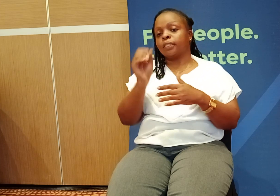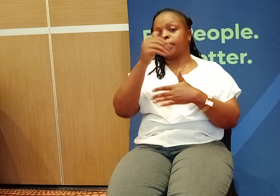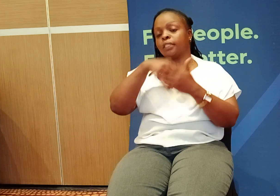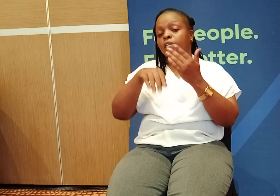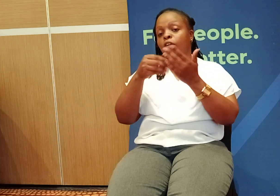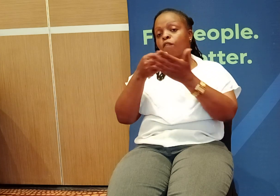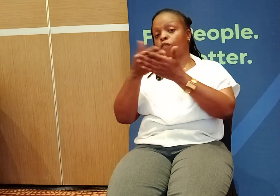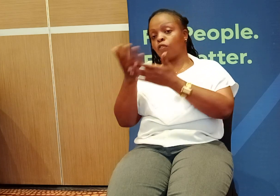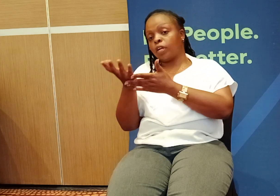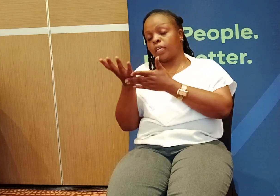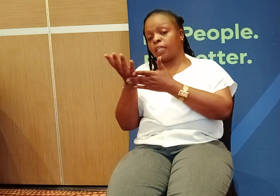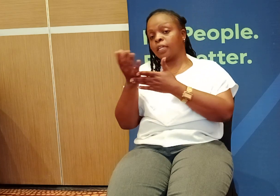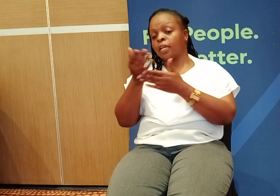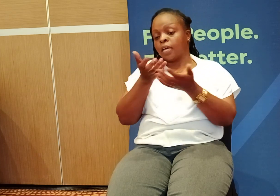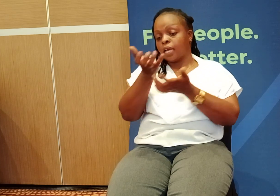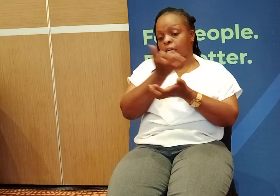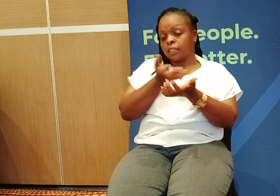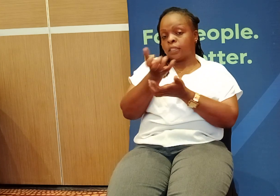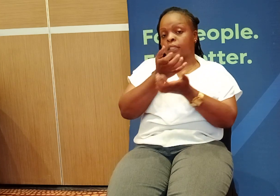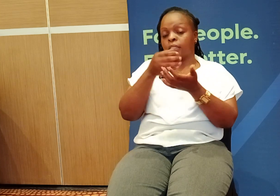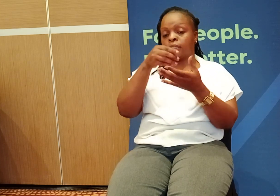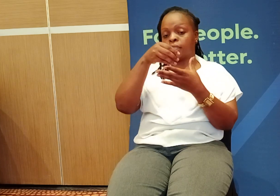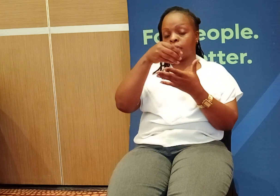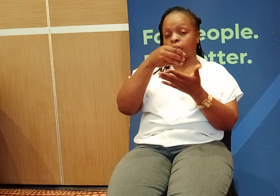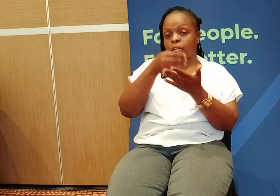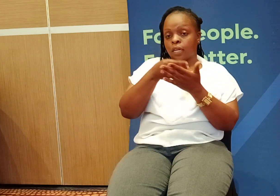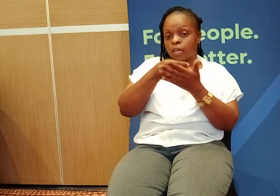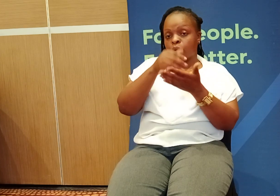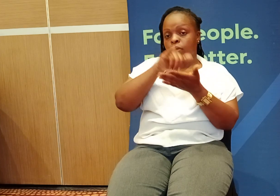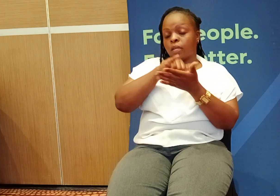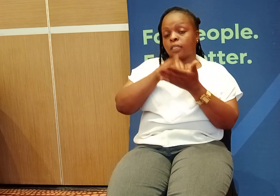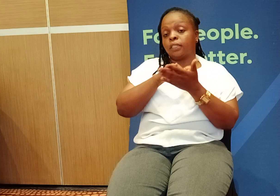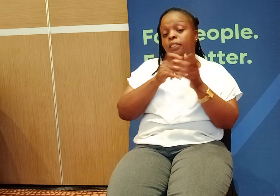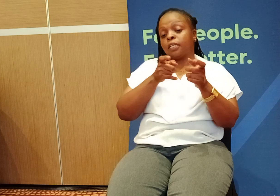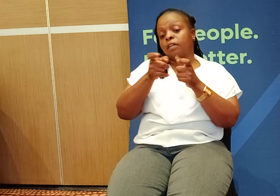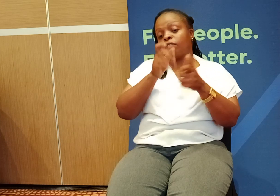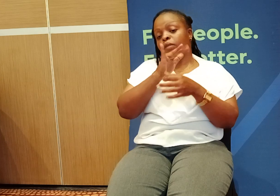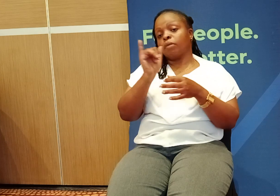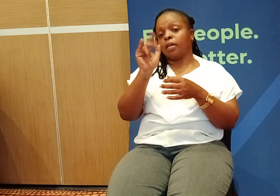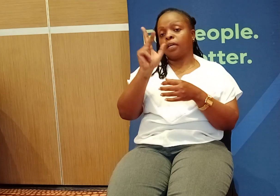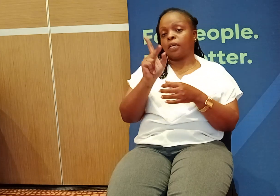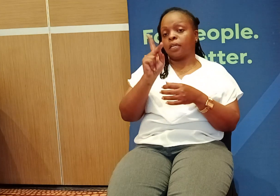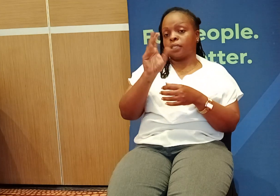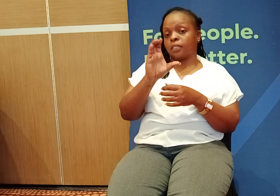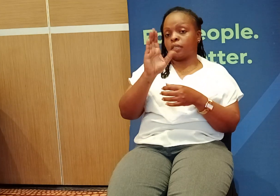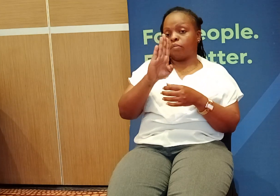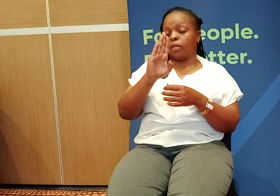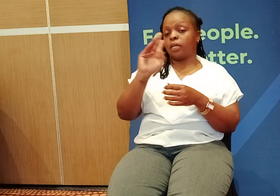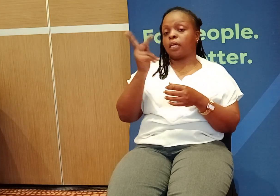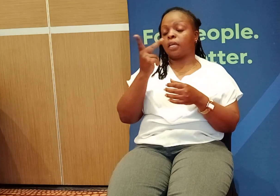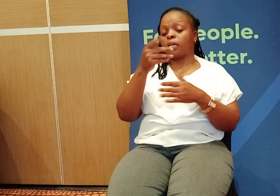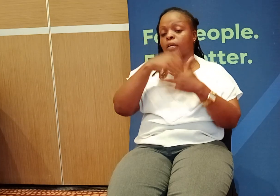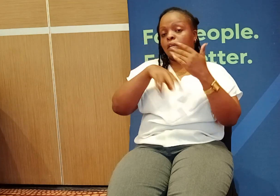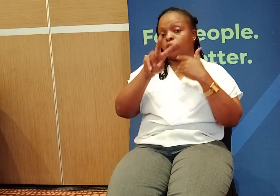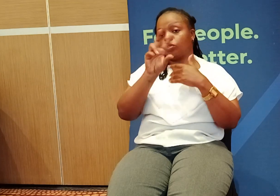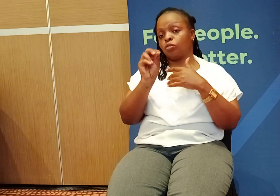is primarily driven by KCB Bank Kenya. In 2023, there was scarcity of dollars.